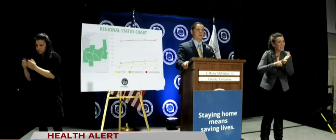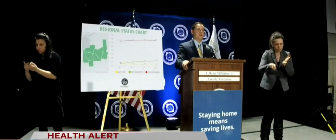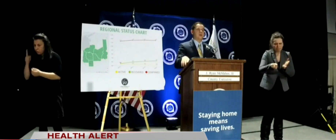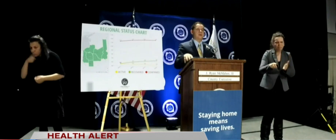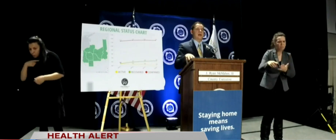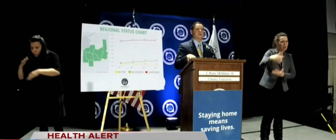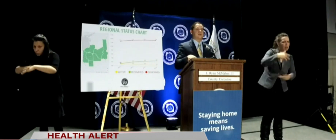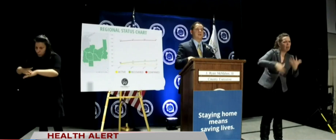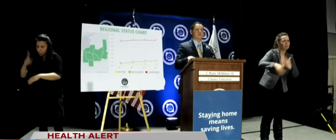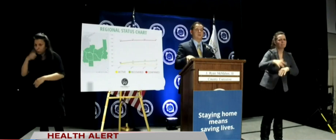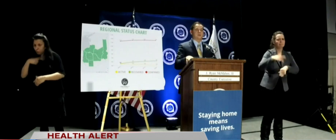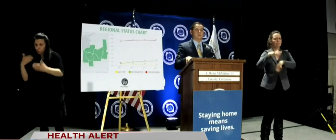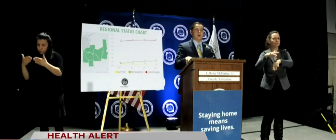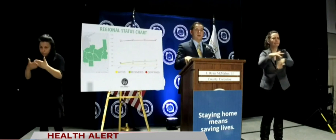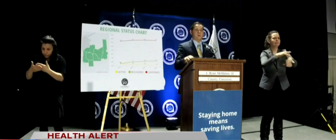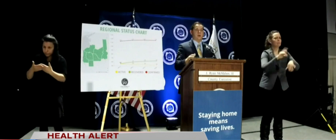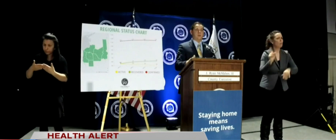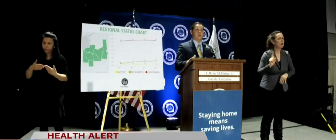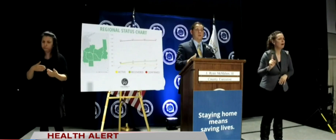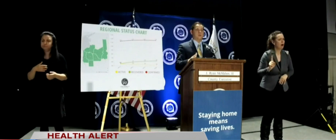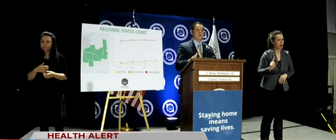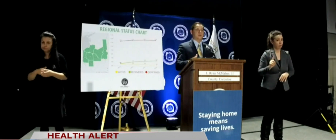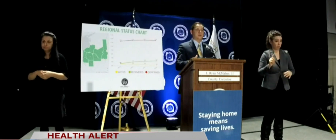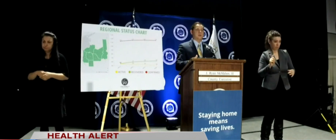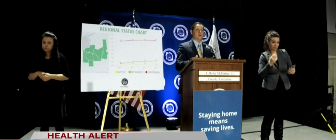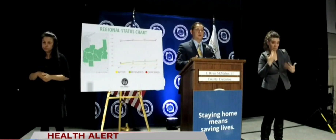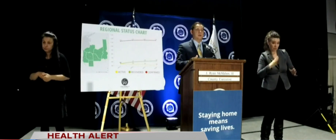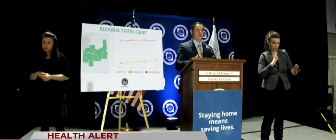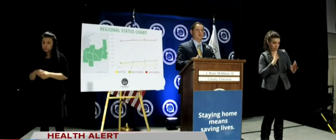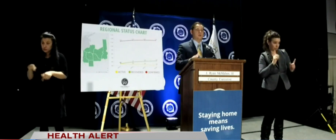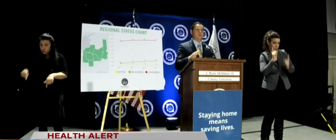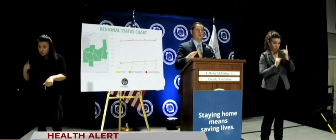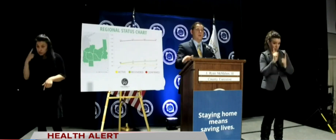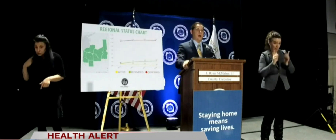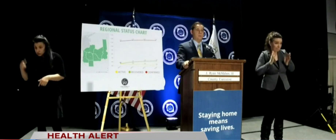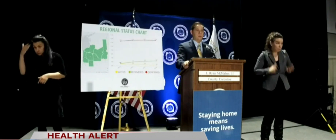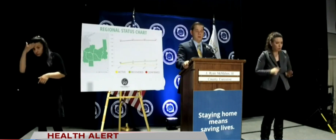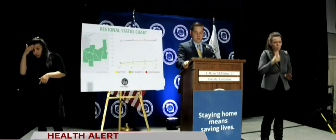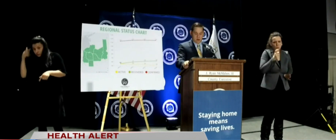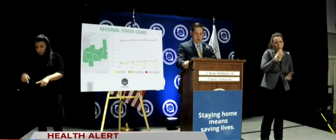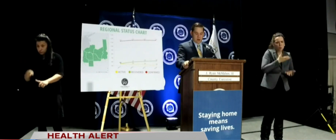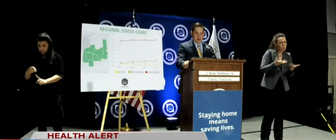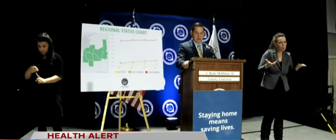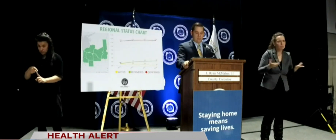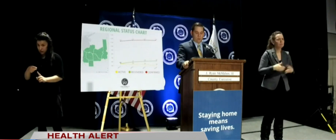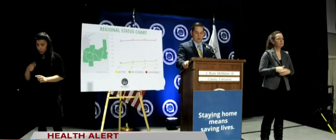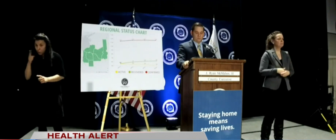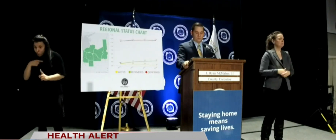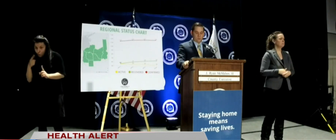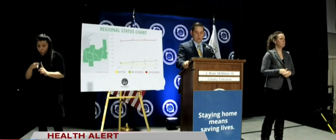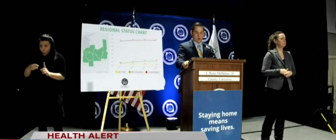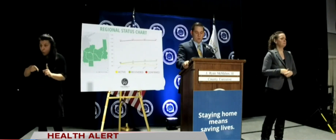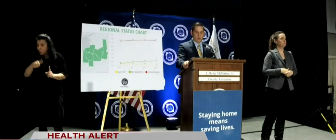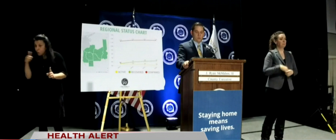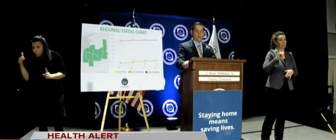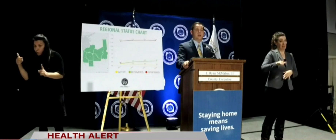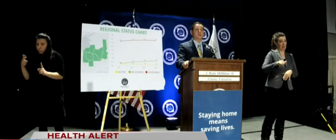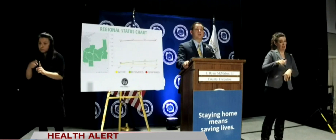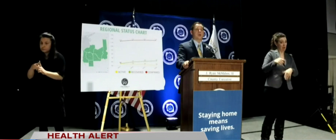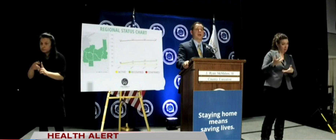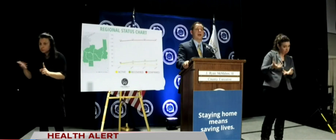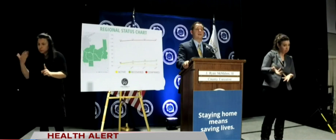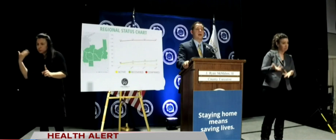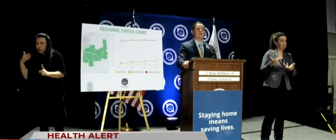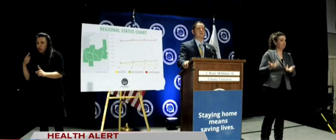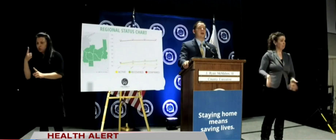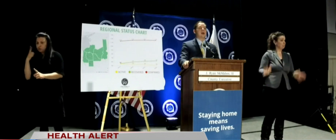contact with, not just since you've been symptomatic, but probably most likely a day or two before that. At that point, we reach out to your